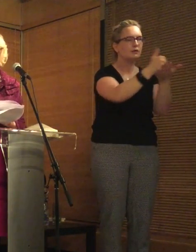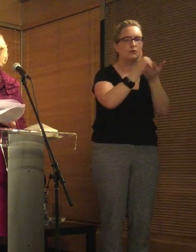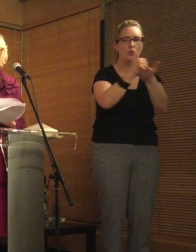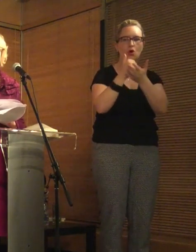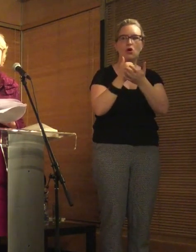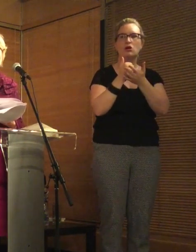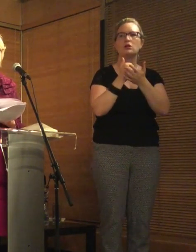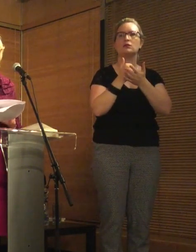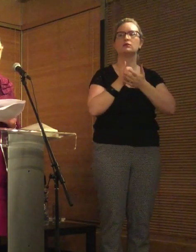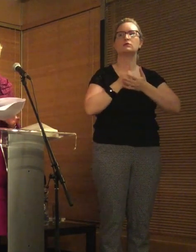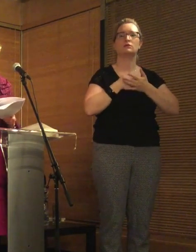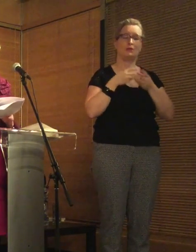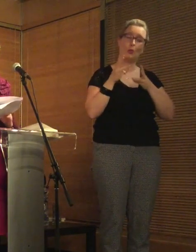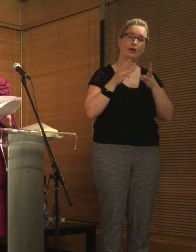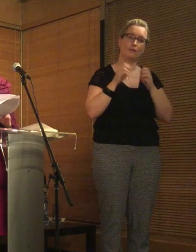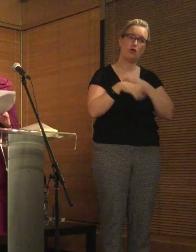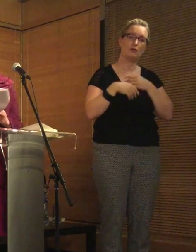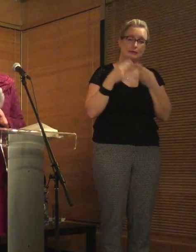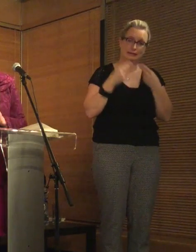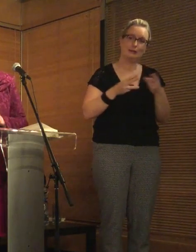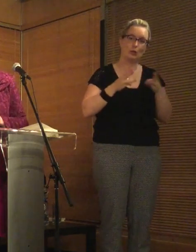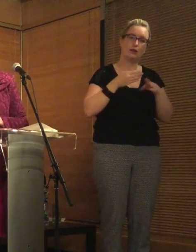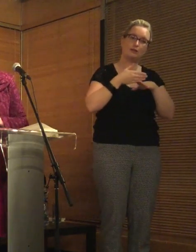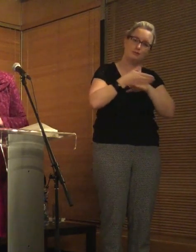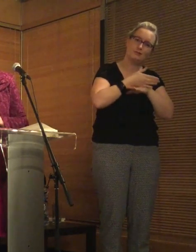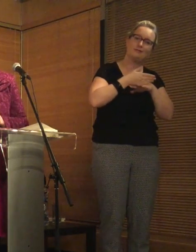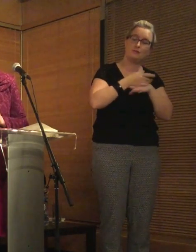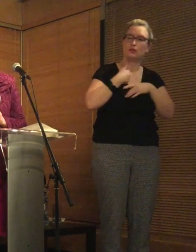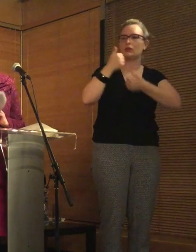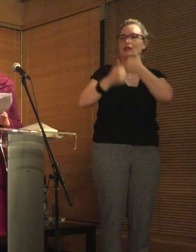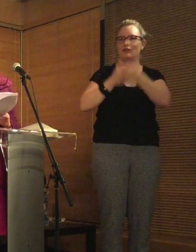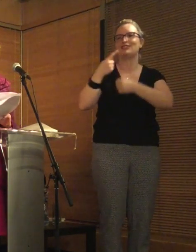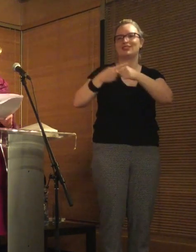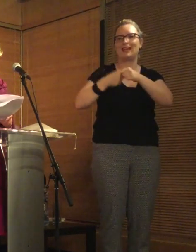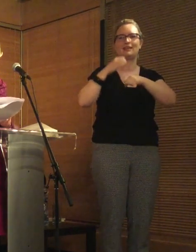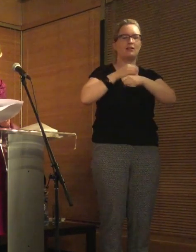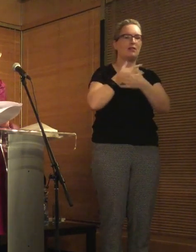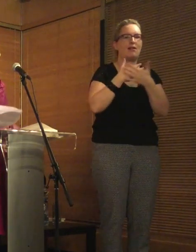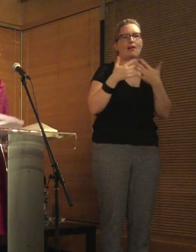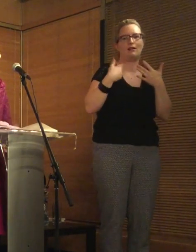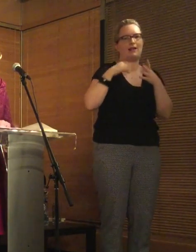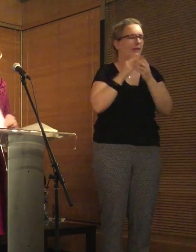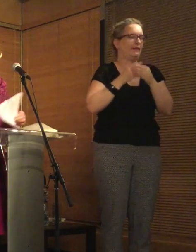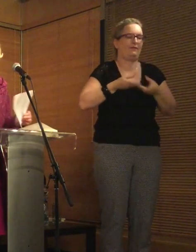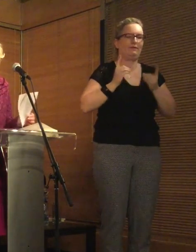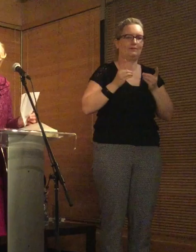worked. It all takes work, and so congratulations again to them on all they have done.